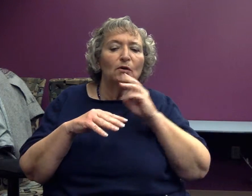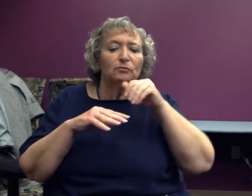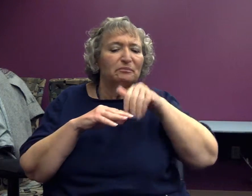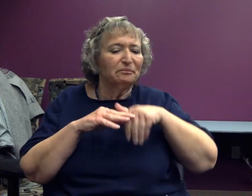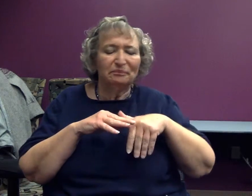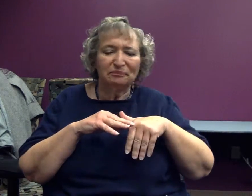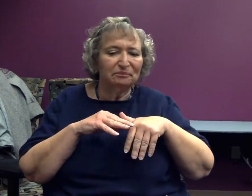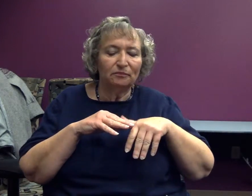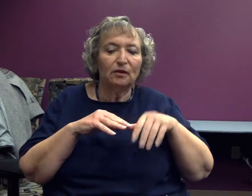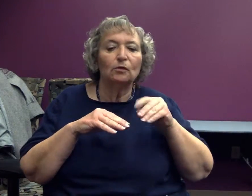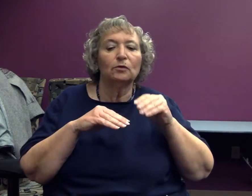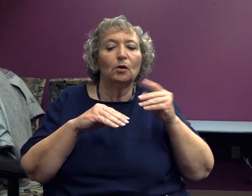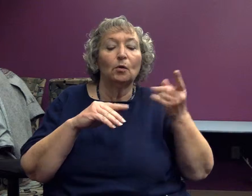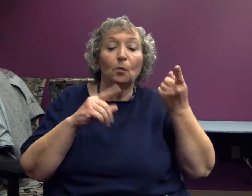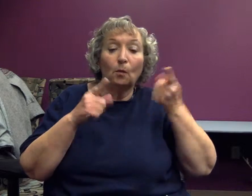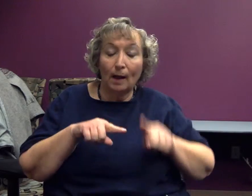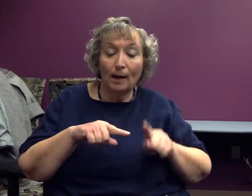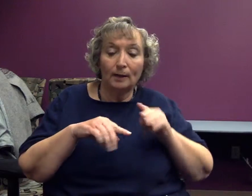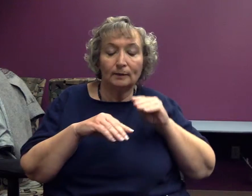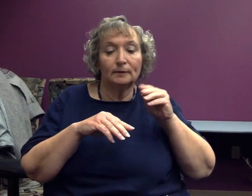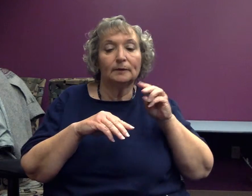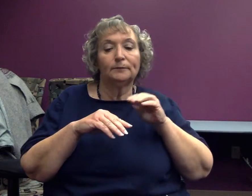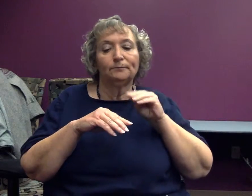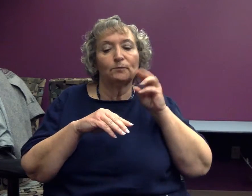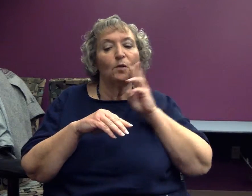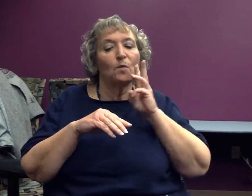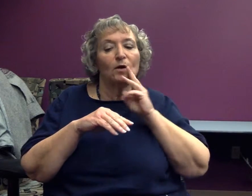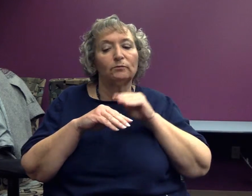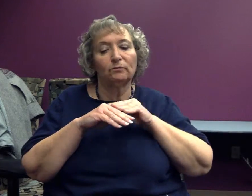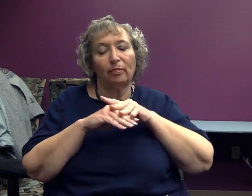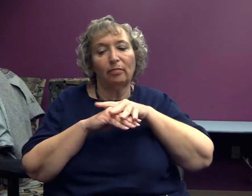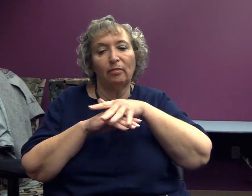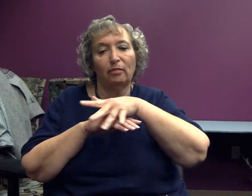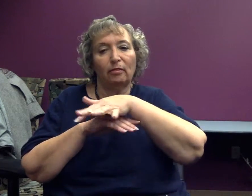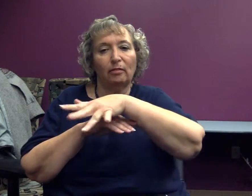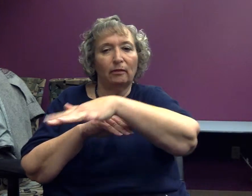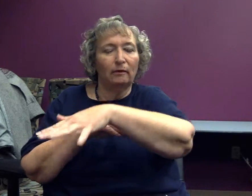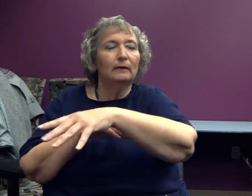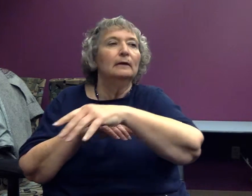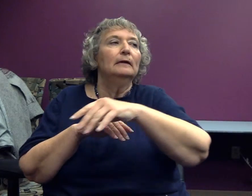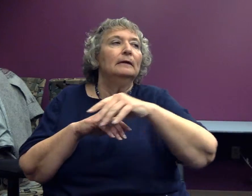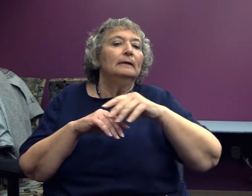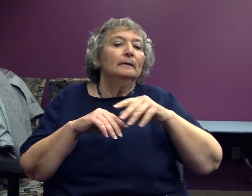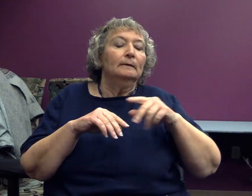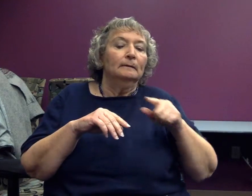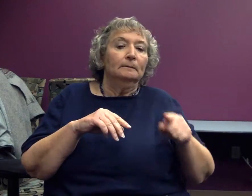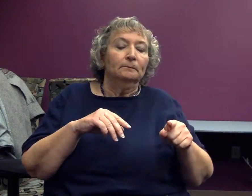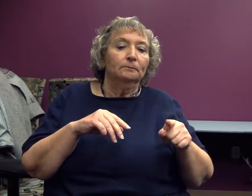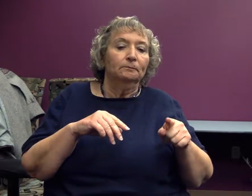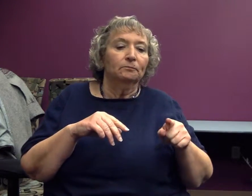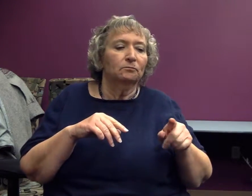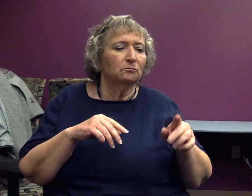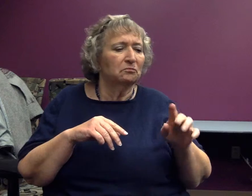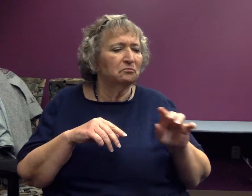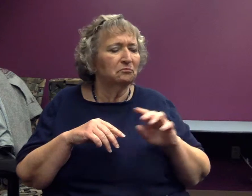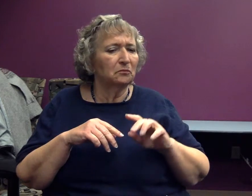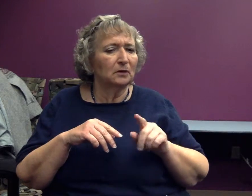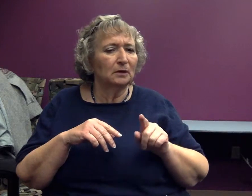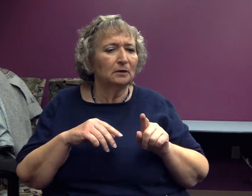last class period, talking about those canyons and things up in Colorado, and that tourist attraction over in England, where they